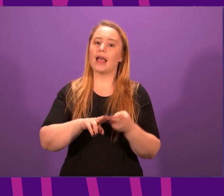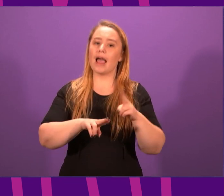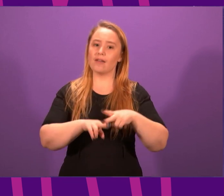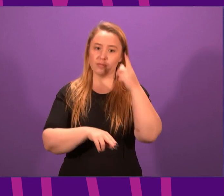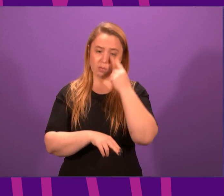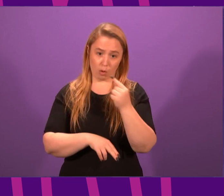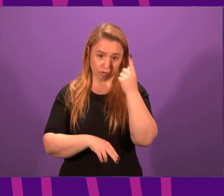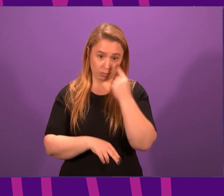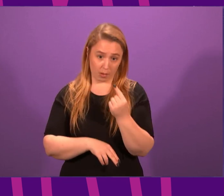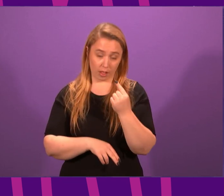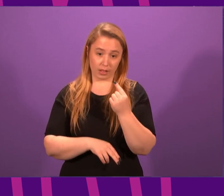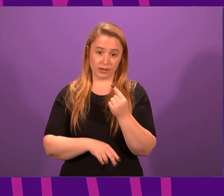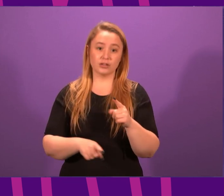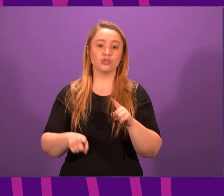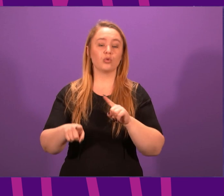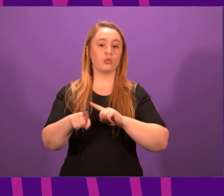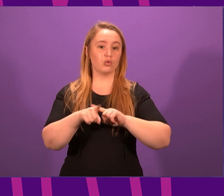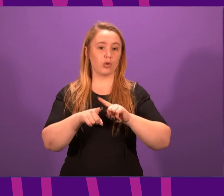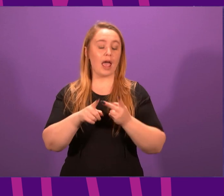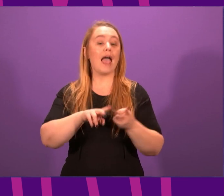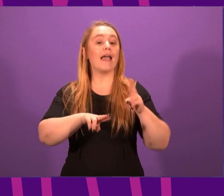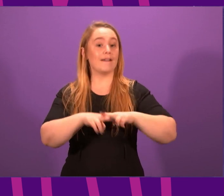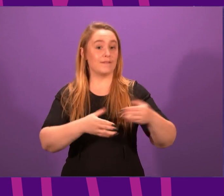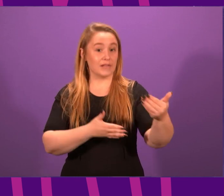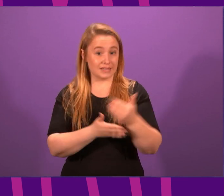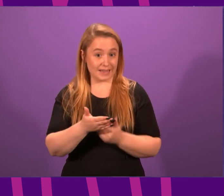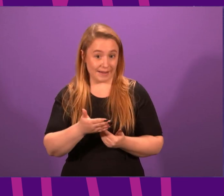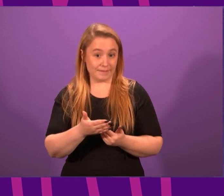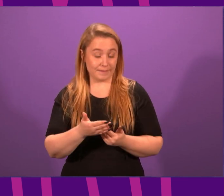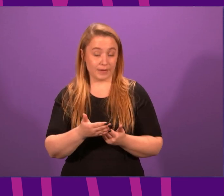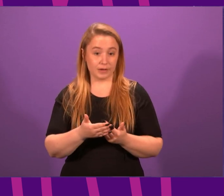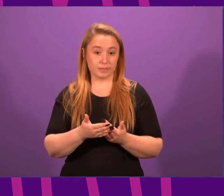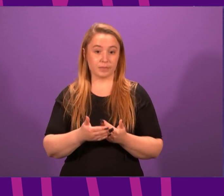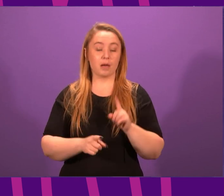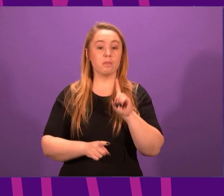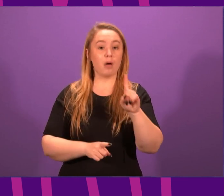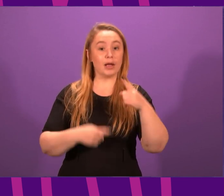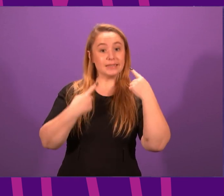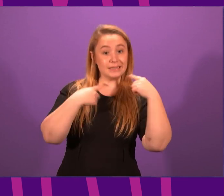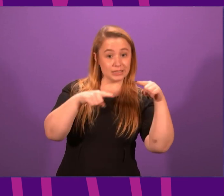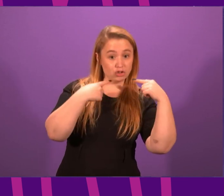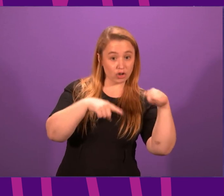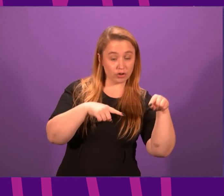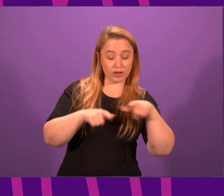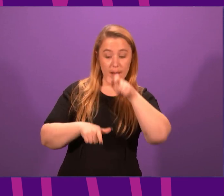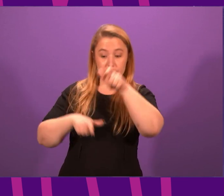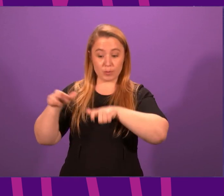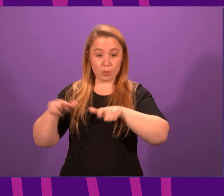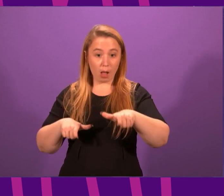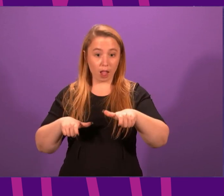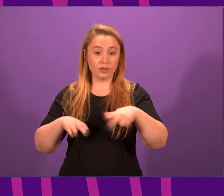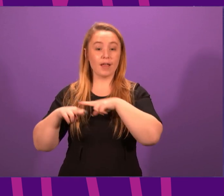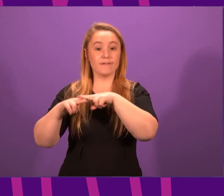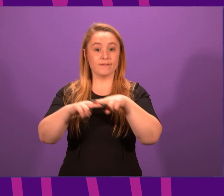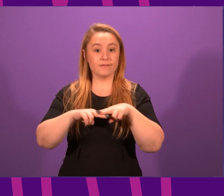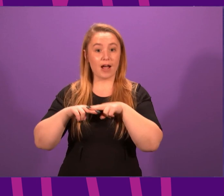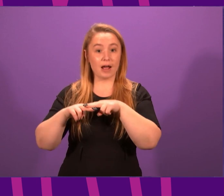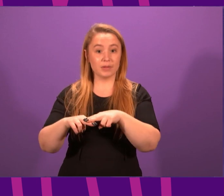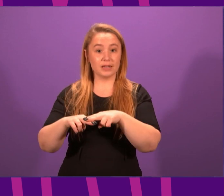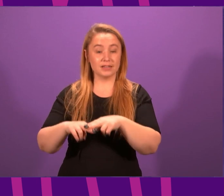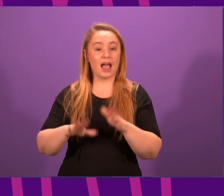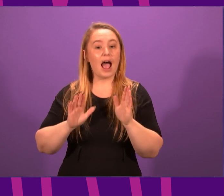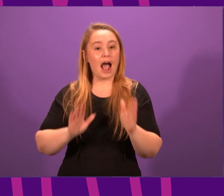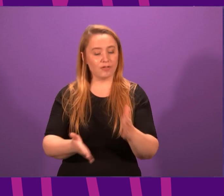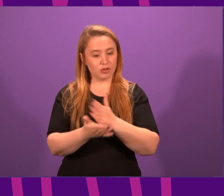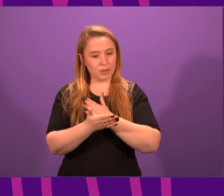schools open if it's safe to do so. But I think teachers, as well as pupils and families, need to have the clarity